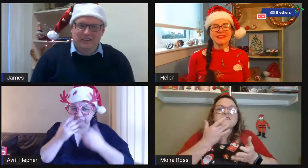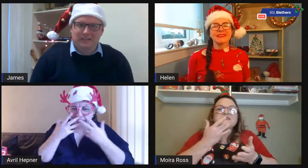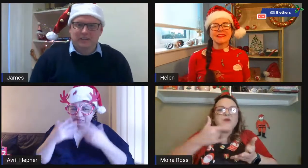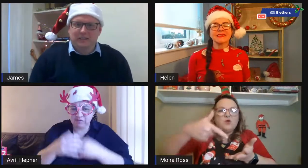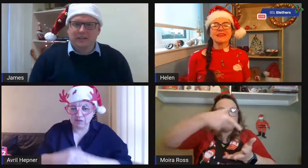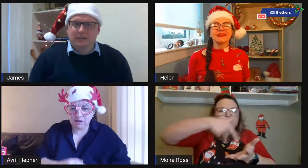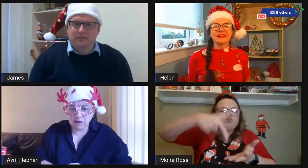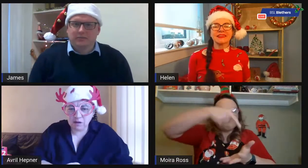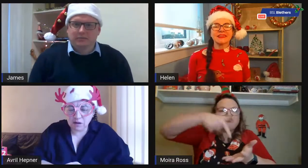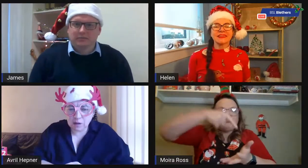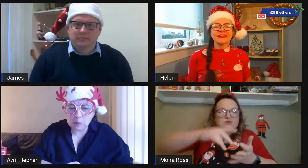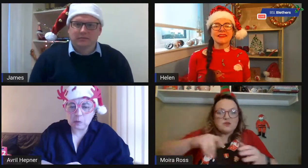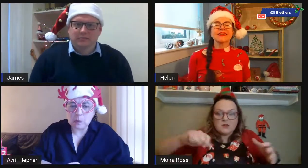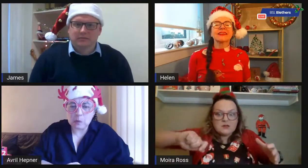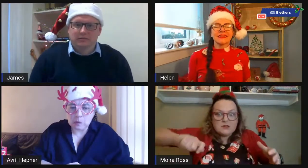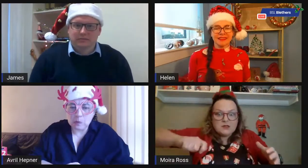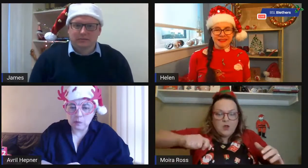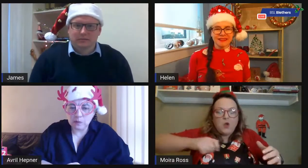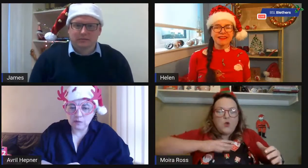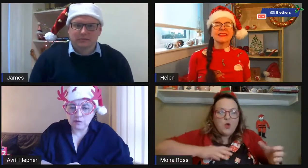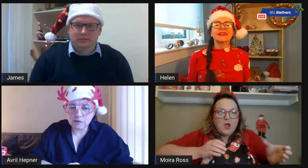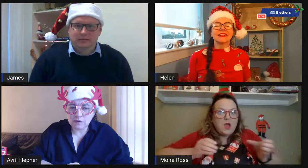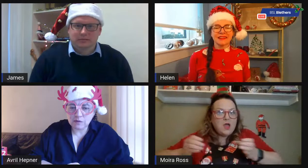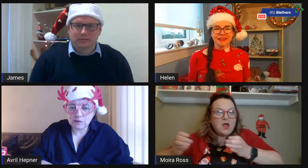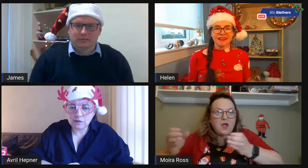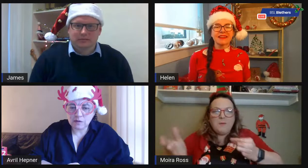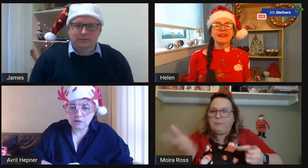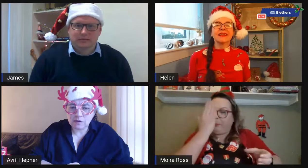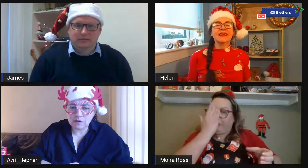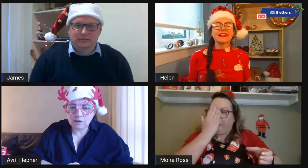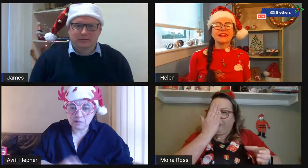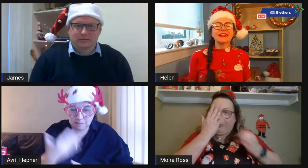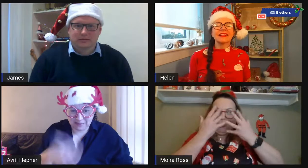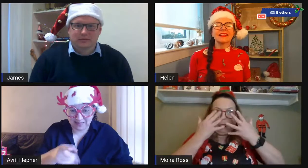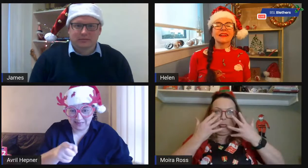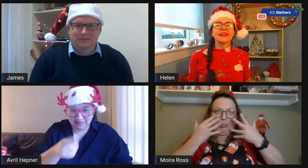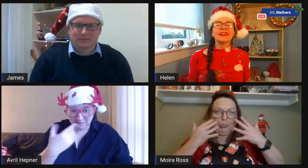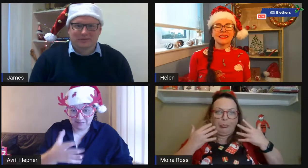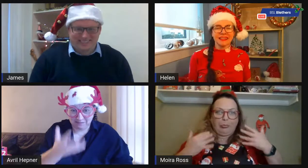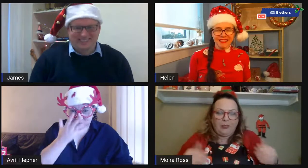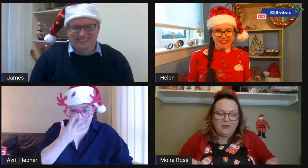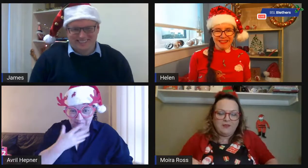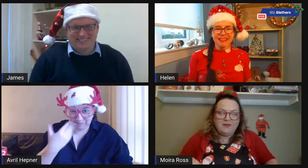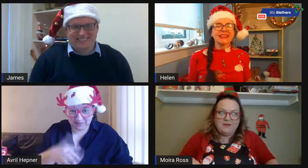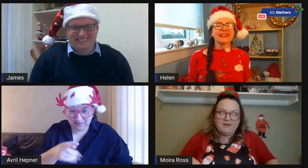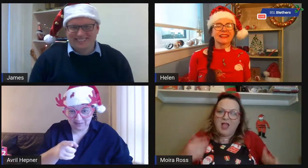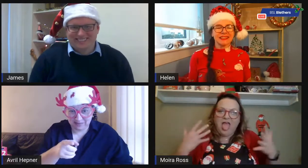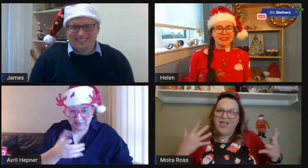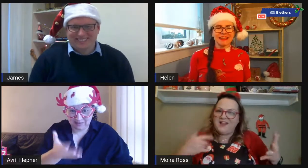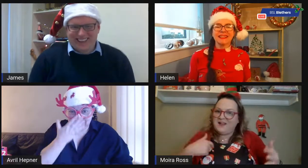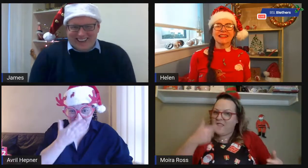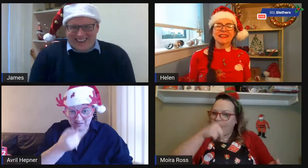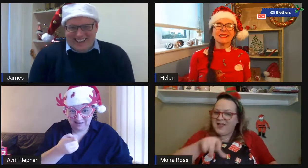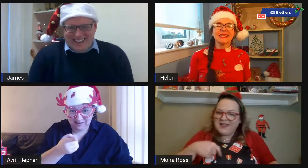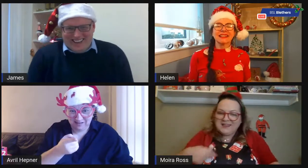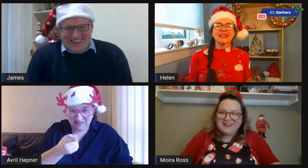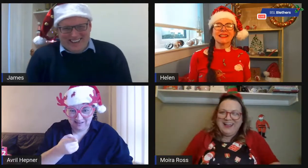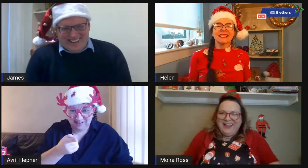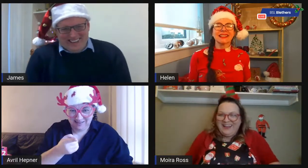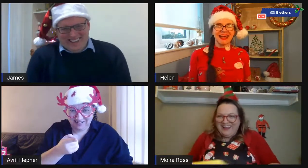face? Yeah, I bought it a couple of years ago. You actually get a cream pie, and as you move around the board, the mechanism for throwing